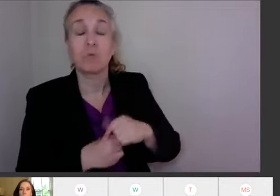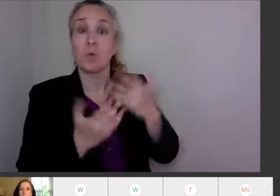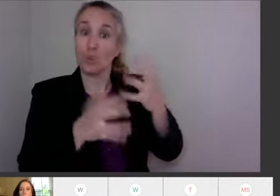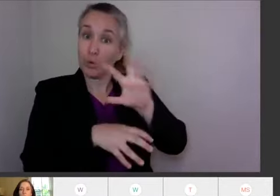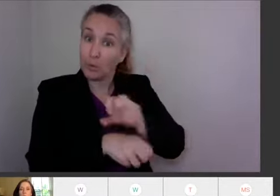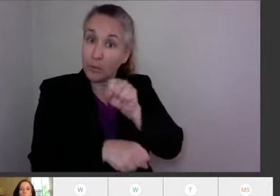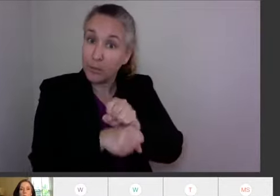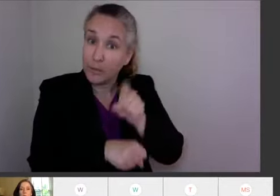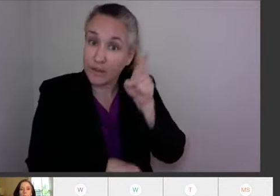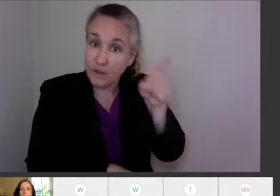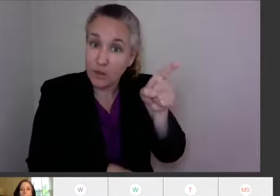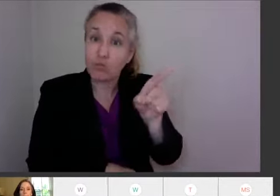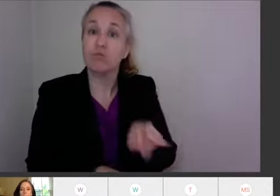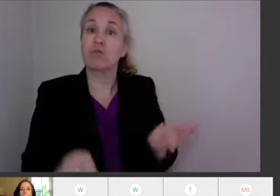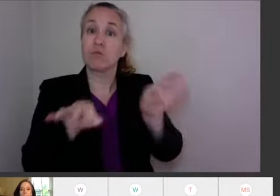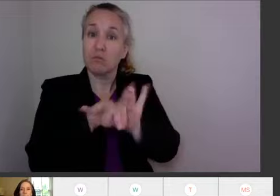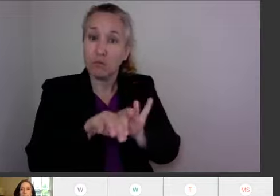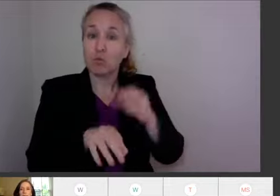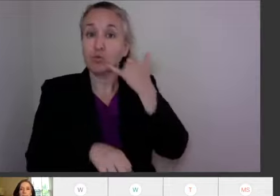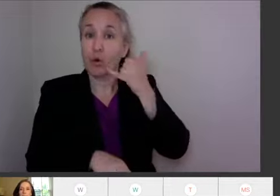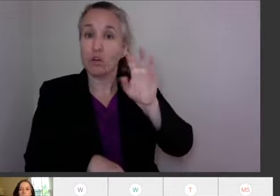in Pottstown, you can call